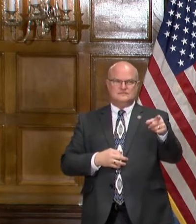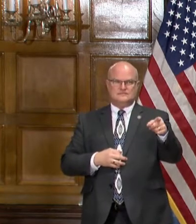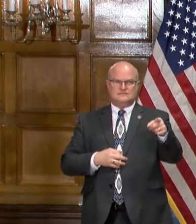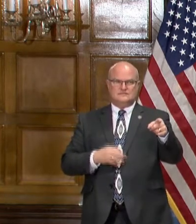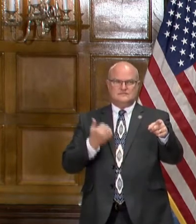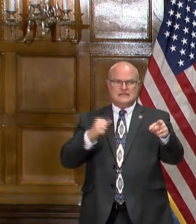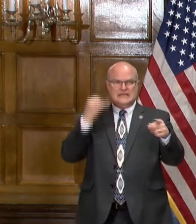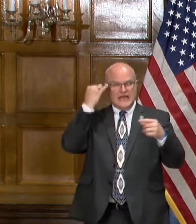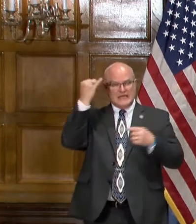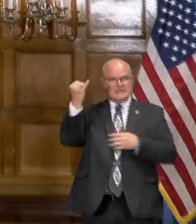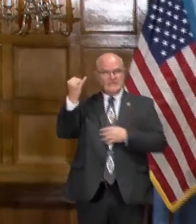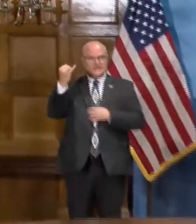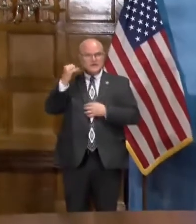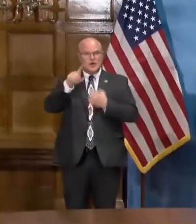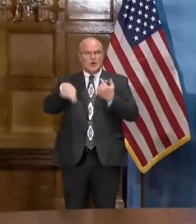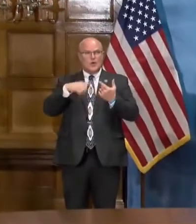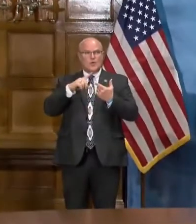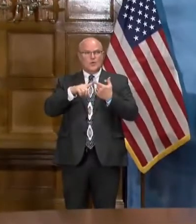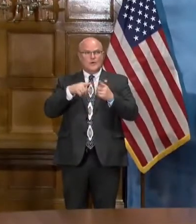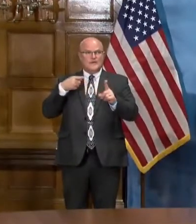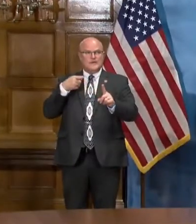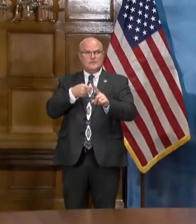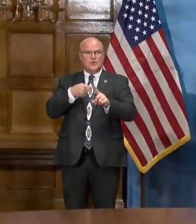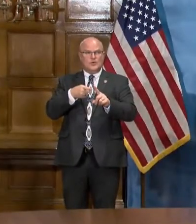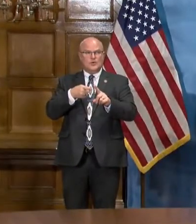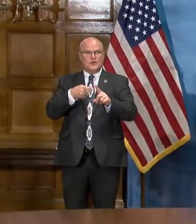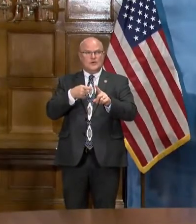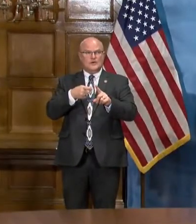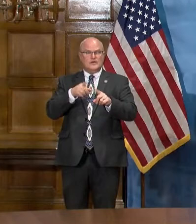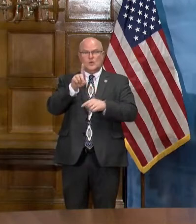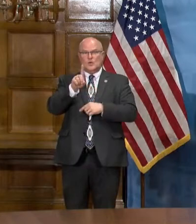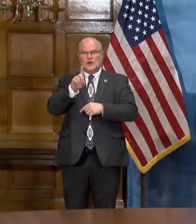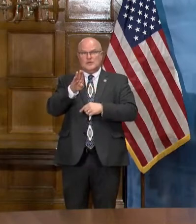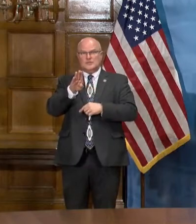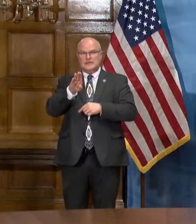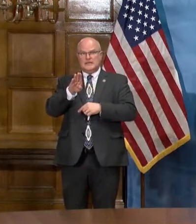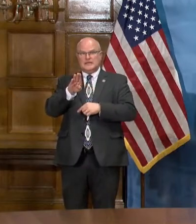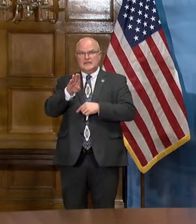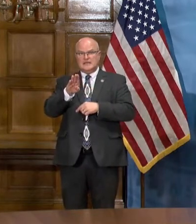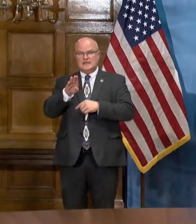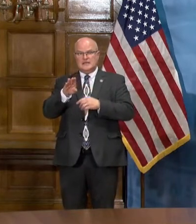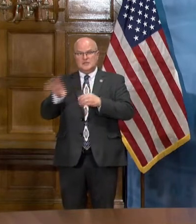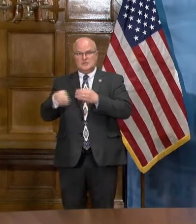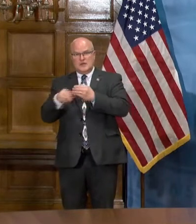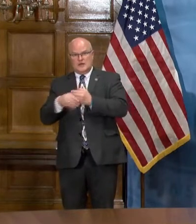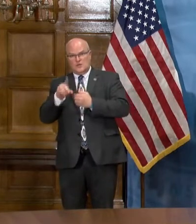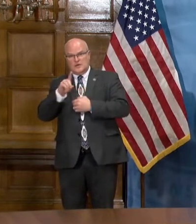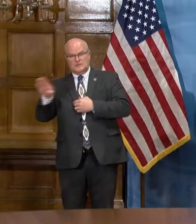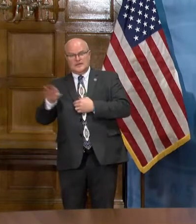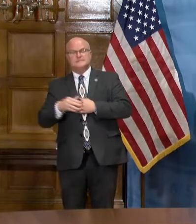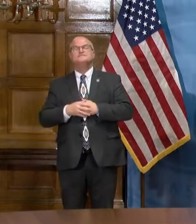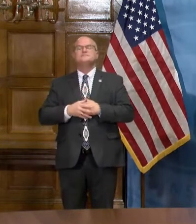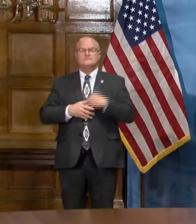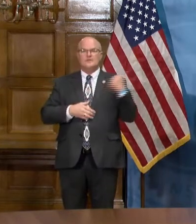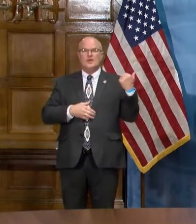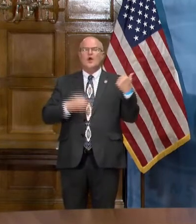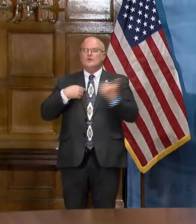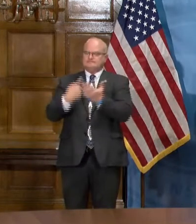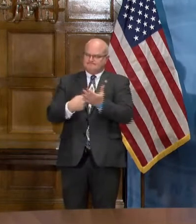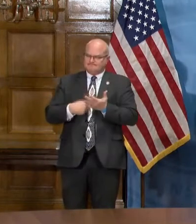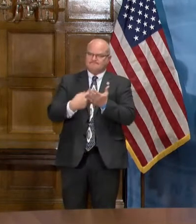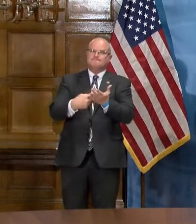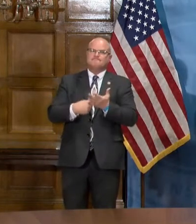idea when we'll be at the point that you could add other groups from 1B into the... We've had